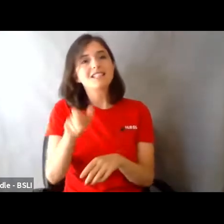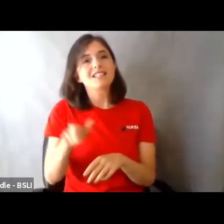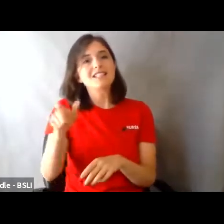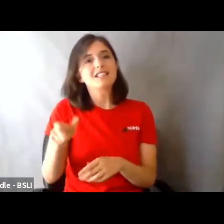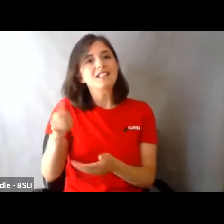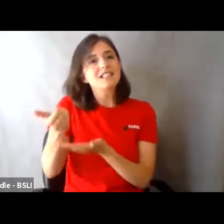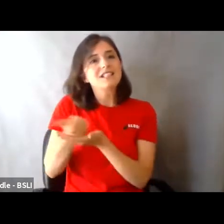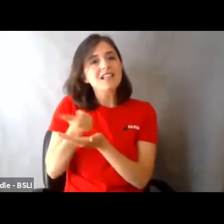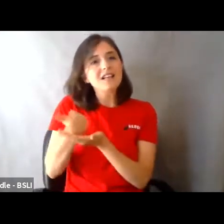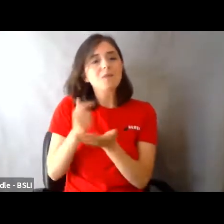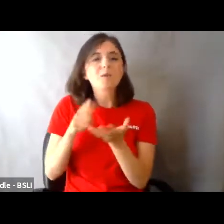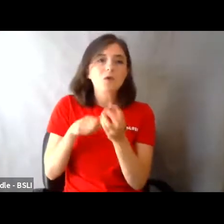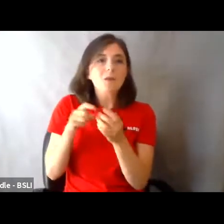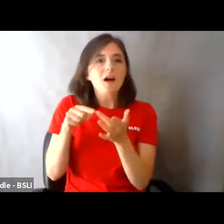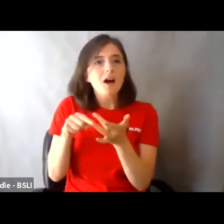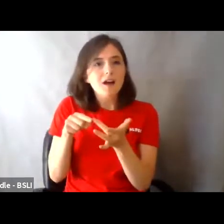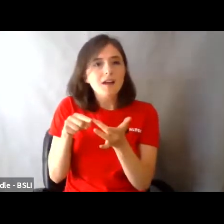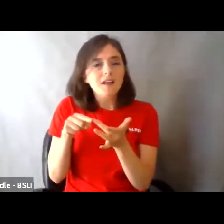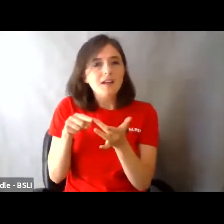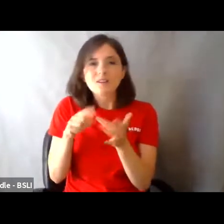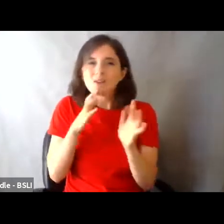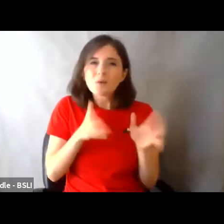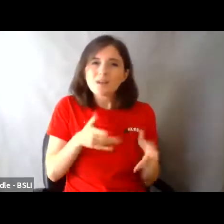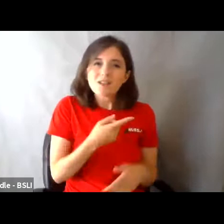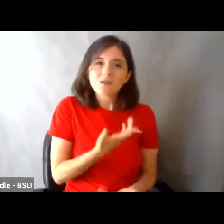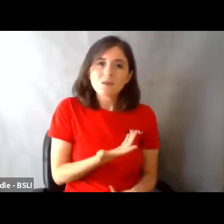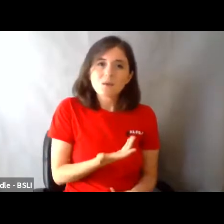I think the way that bosses